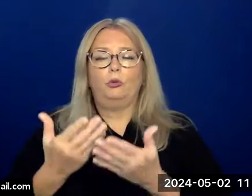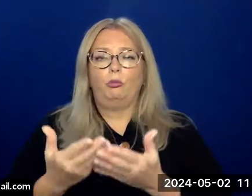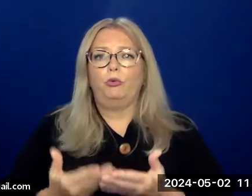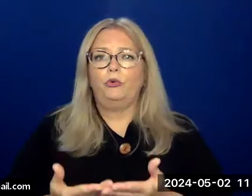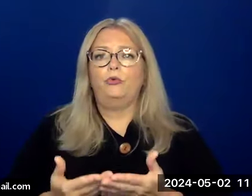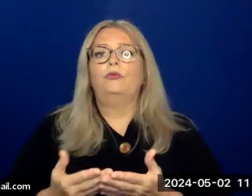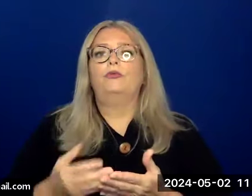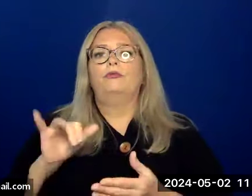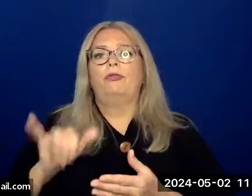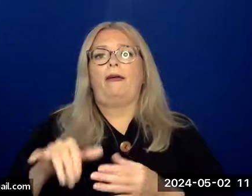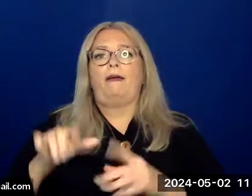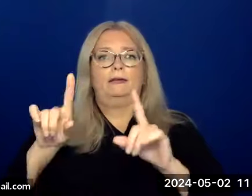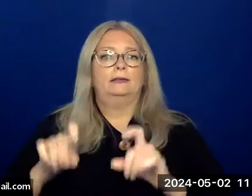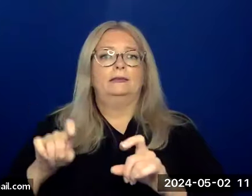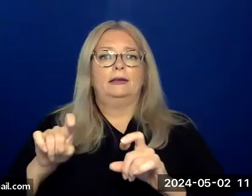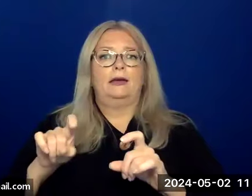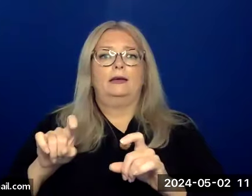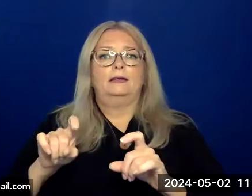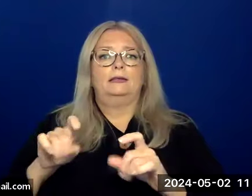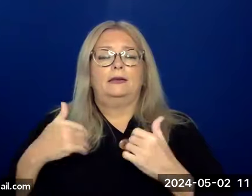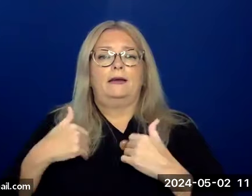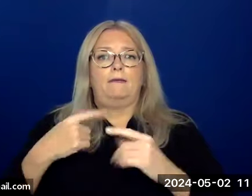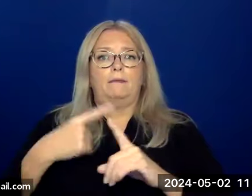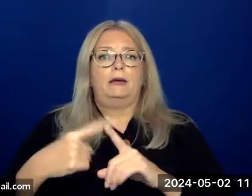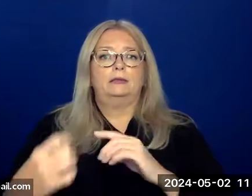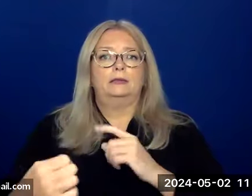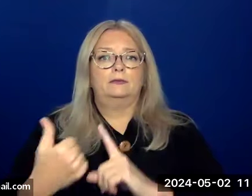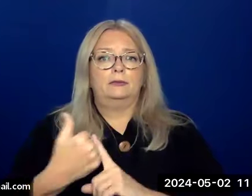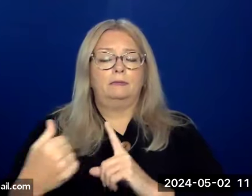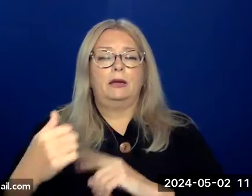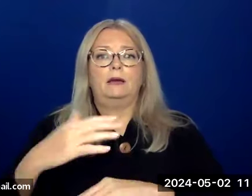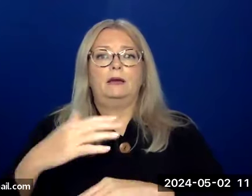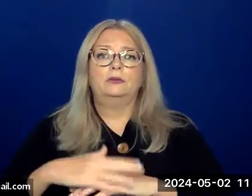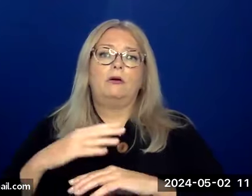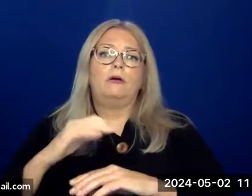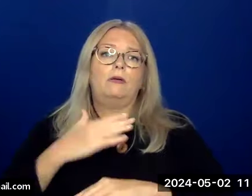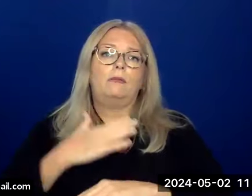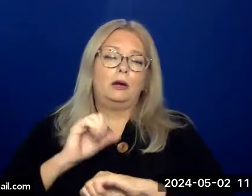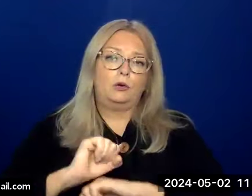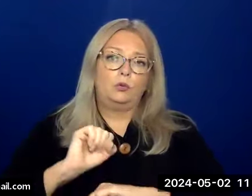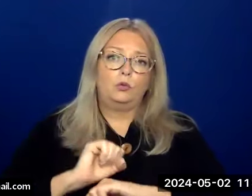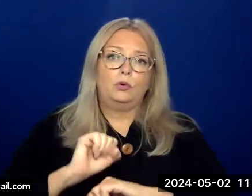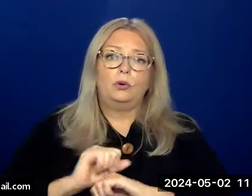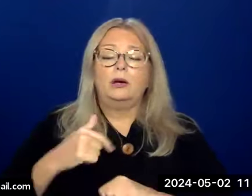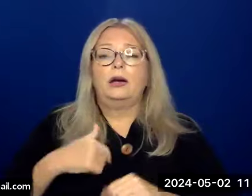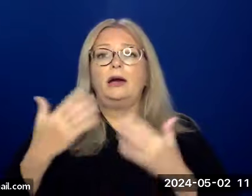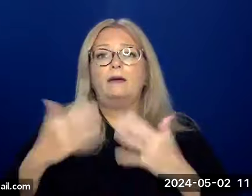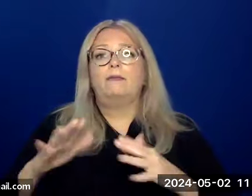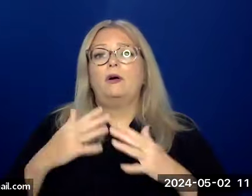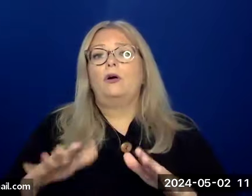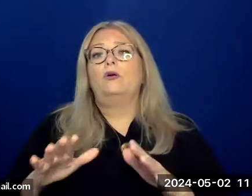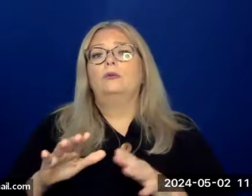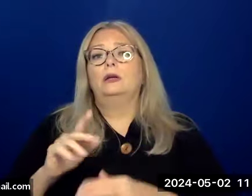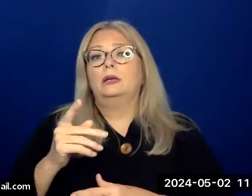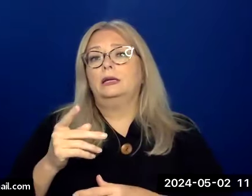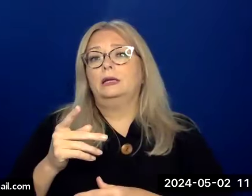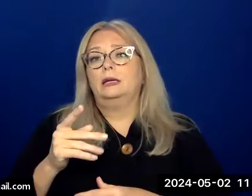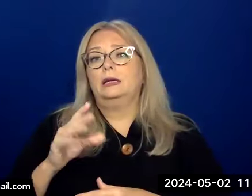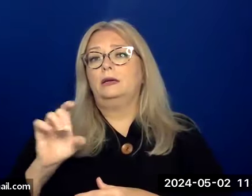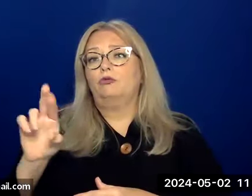work, and especially if I've already passed a CREP accredited